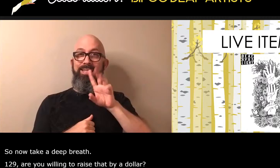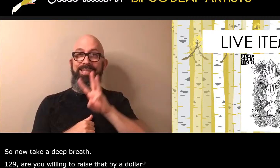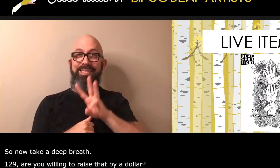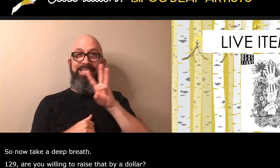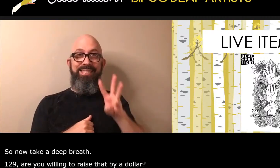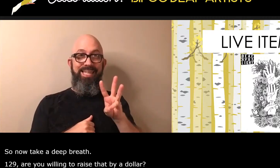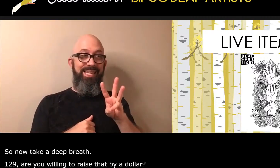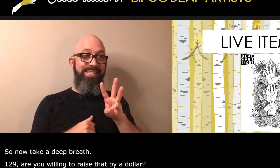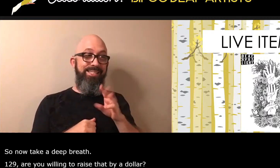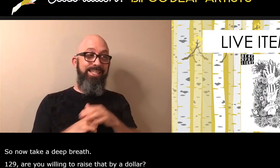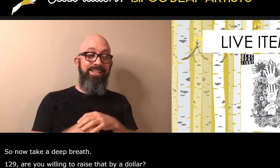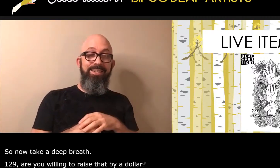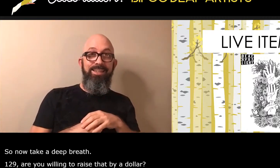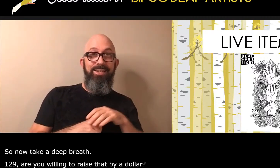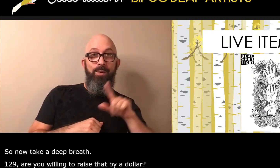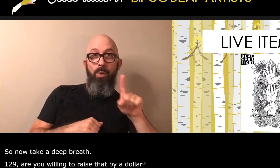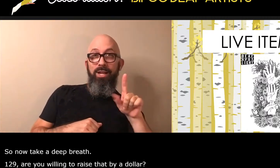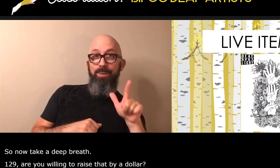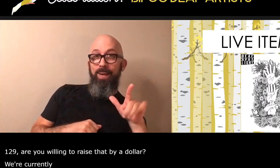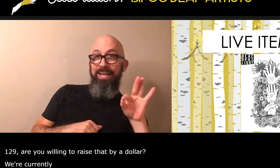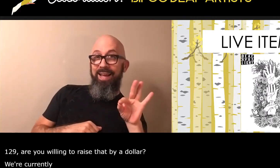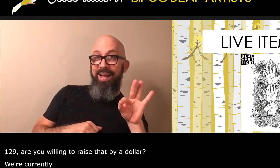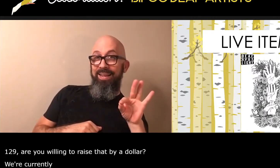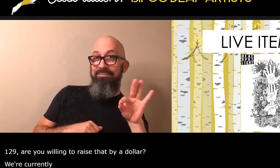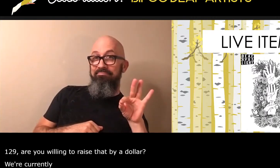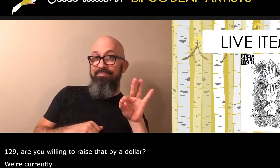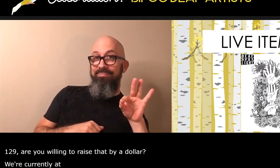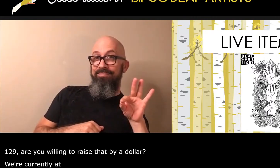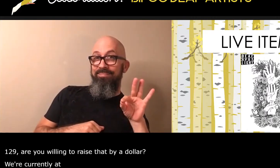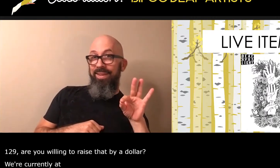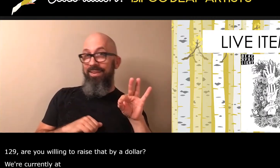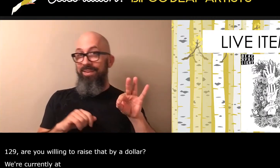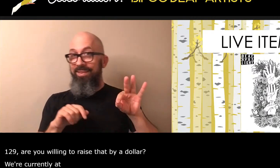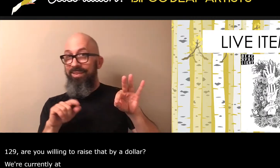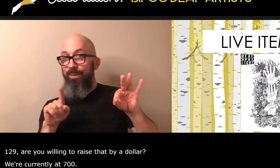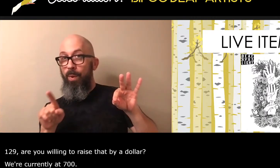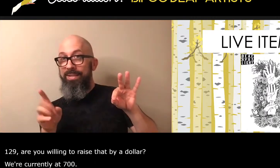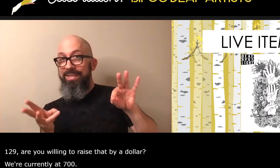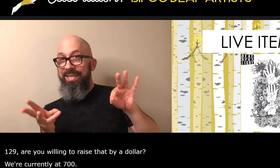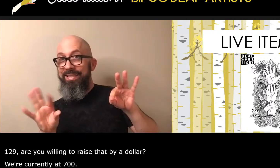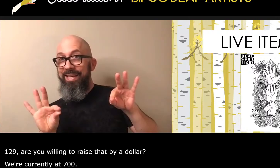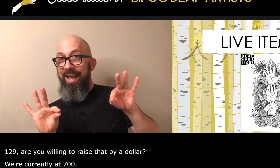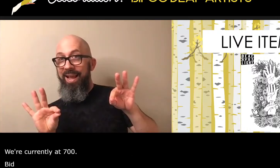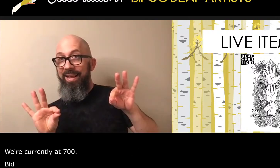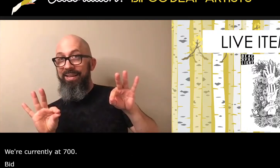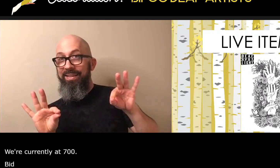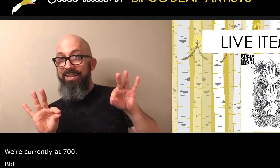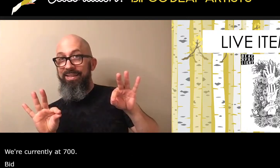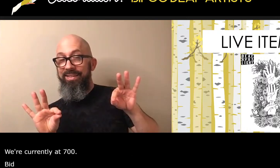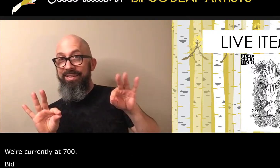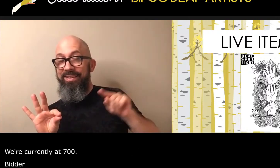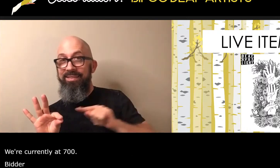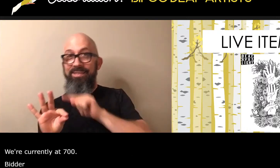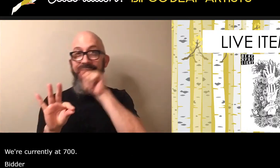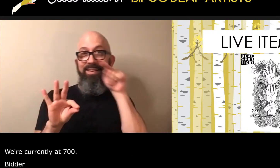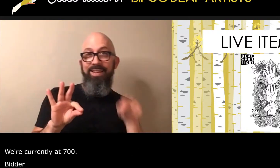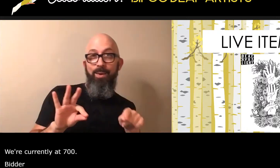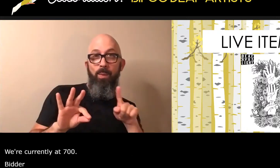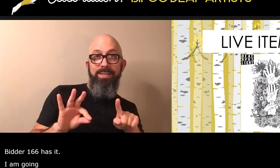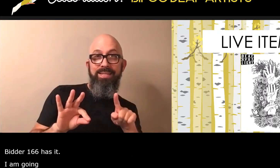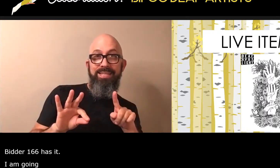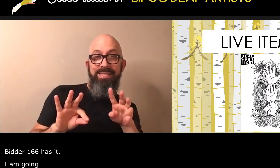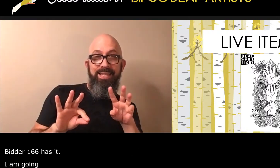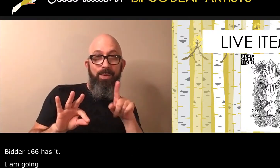We're currently at 700. Bidder 166 has it. I'm going to ask 129